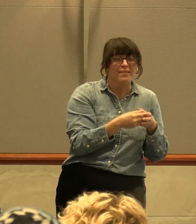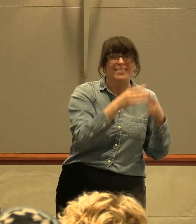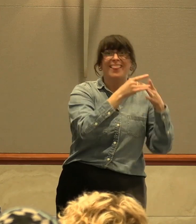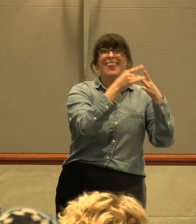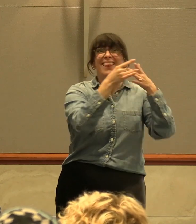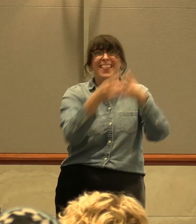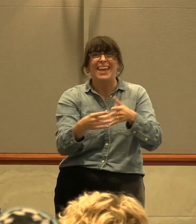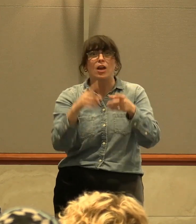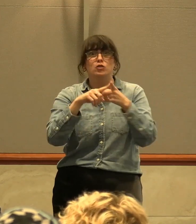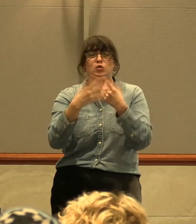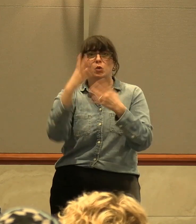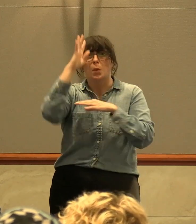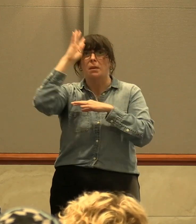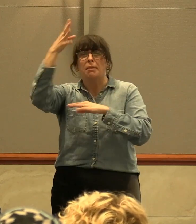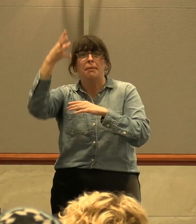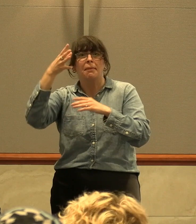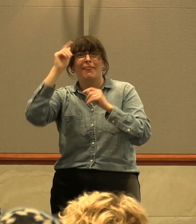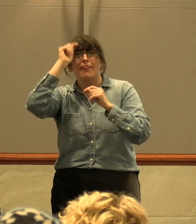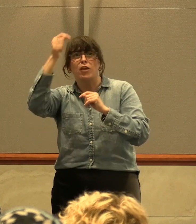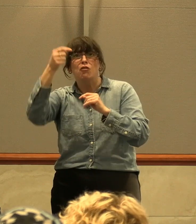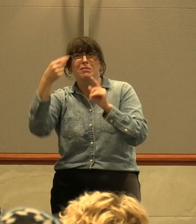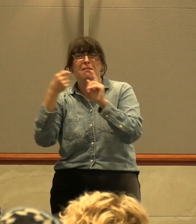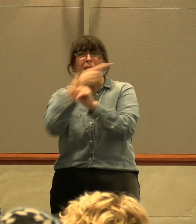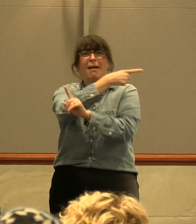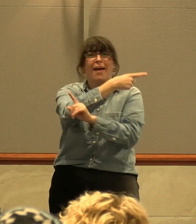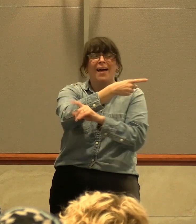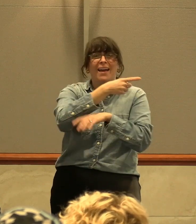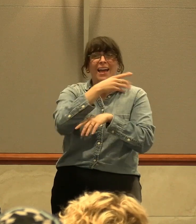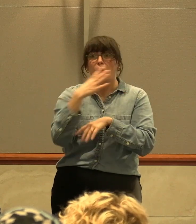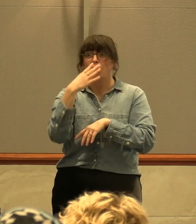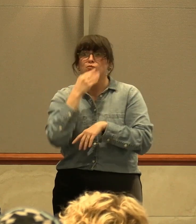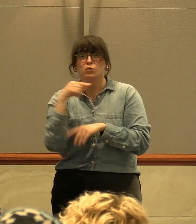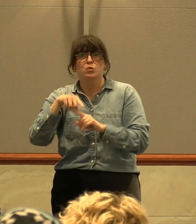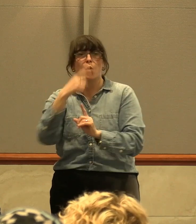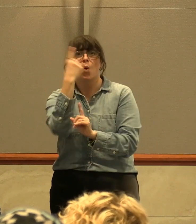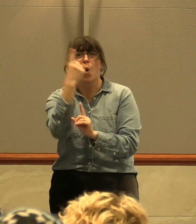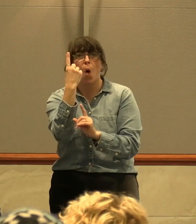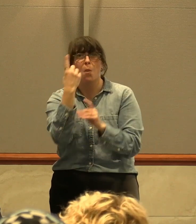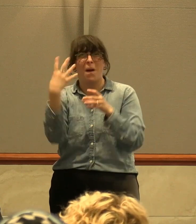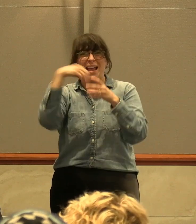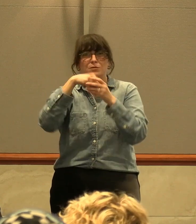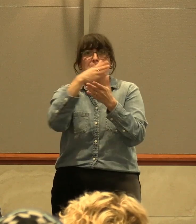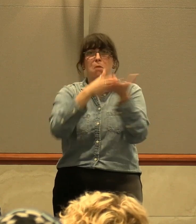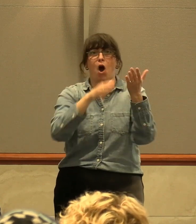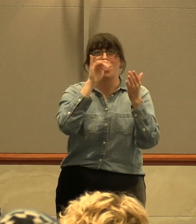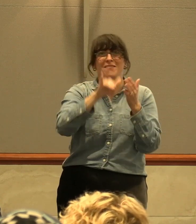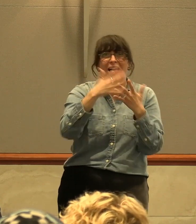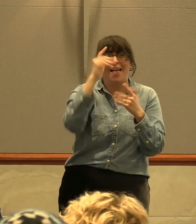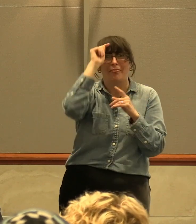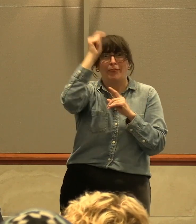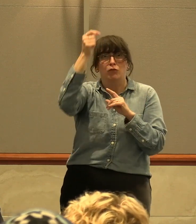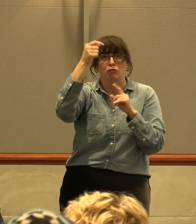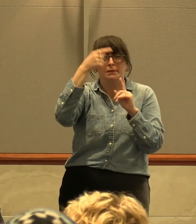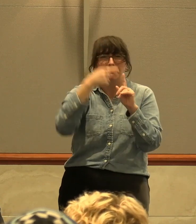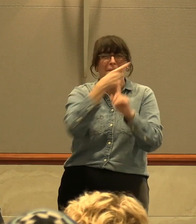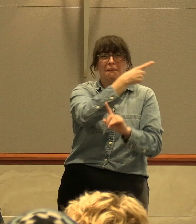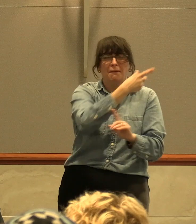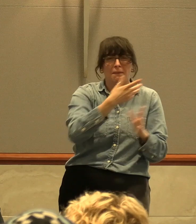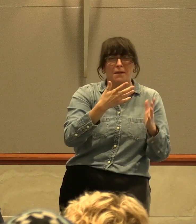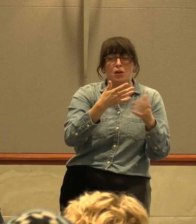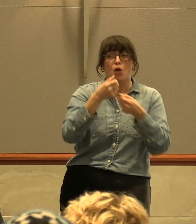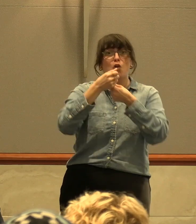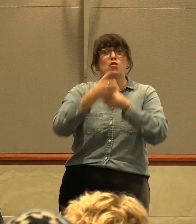to conspiracy theories, and Jews are always in those conspiracy theories.